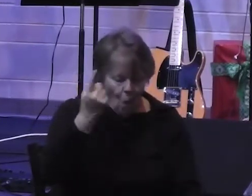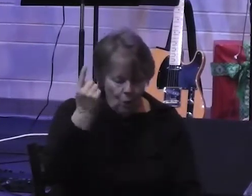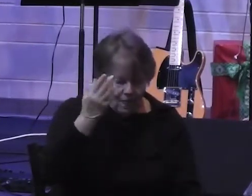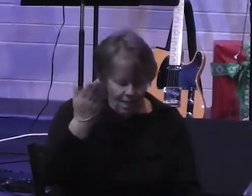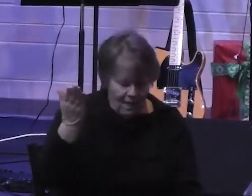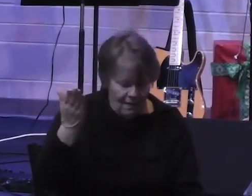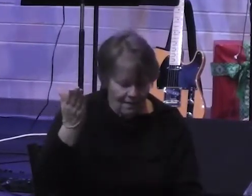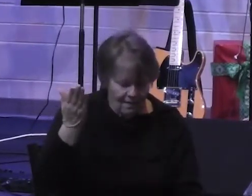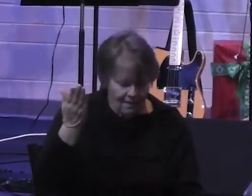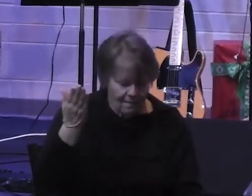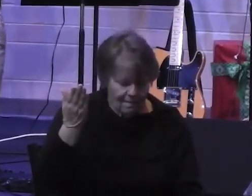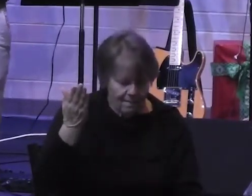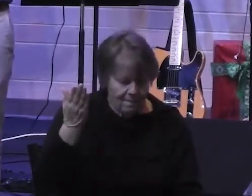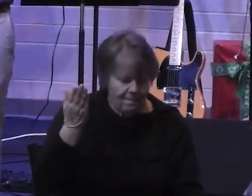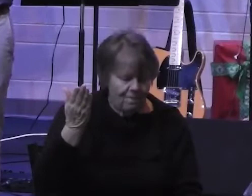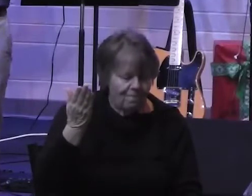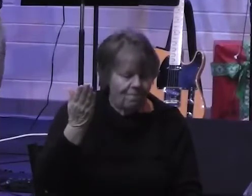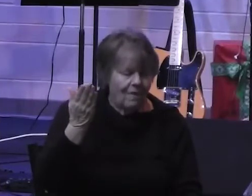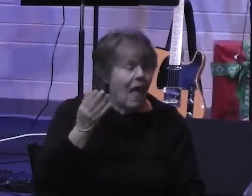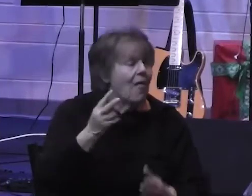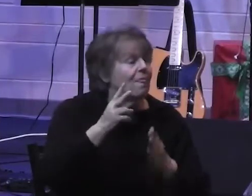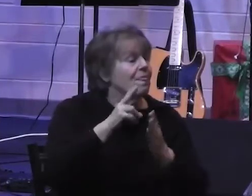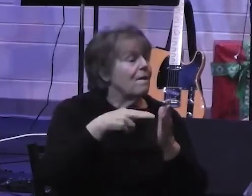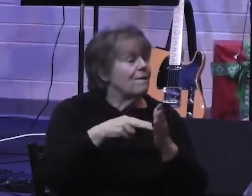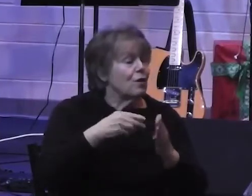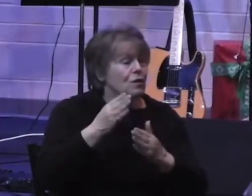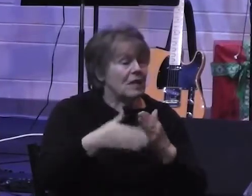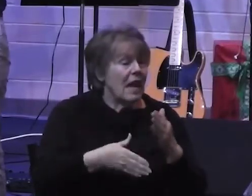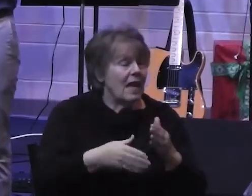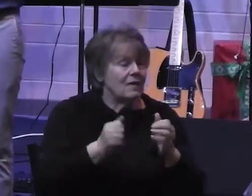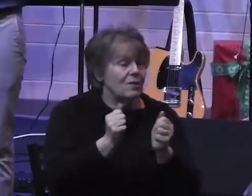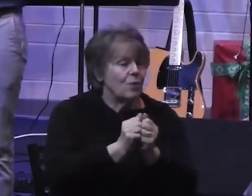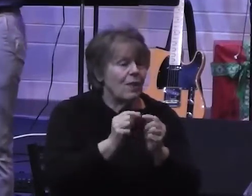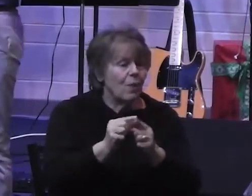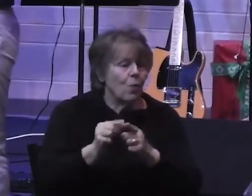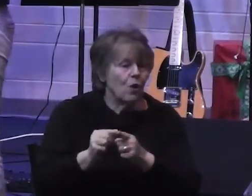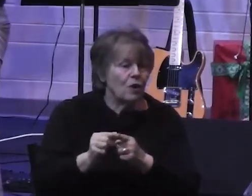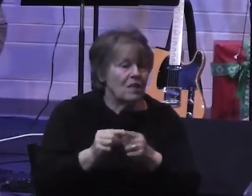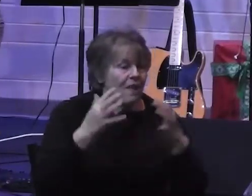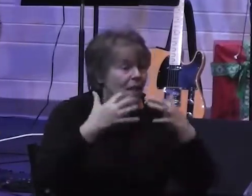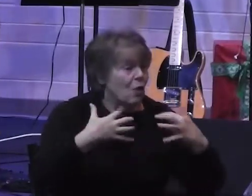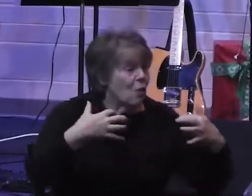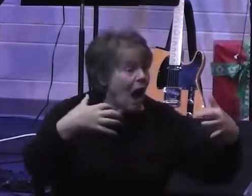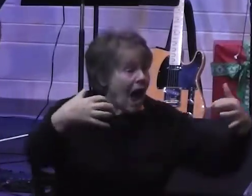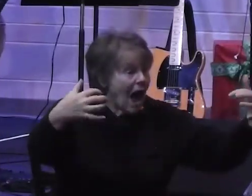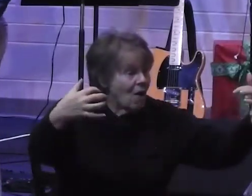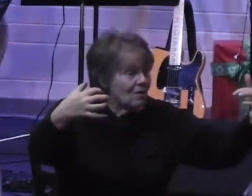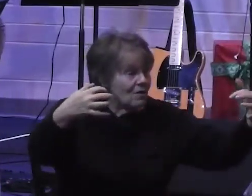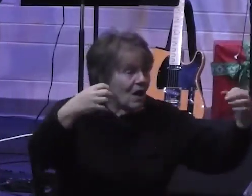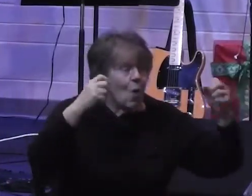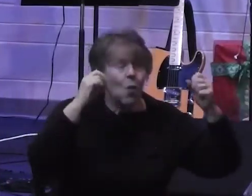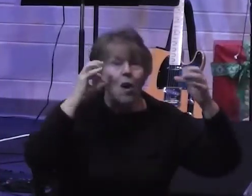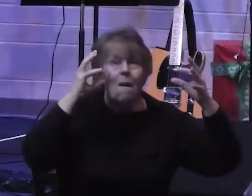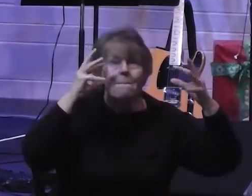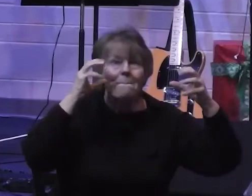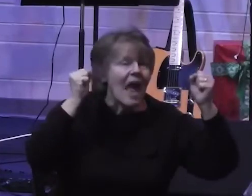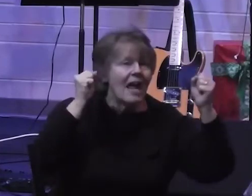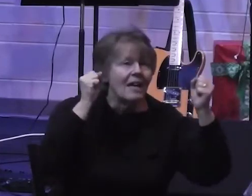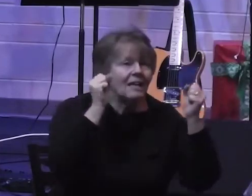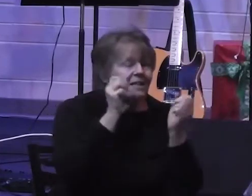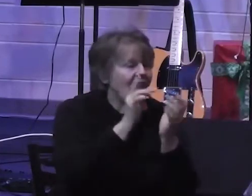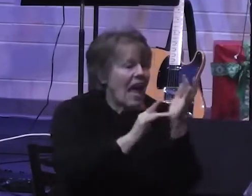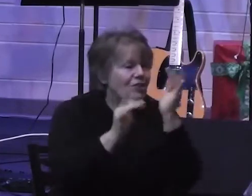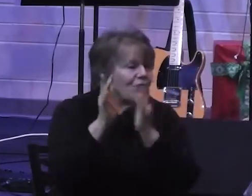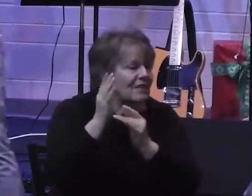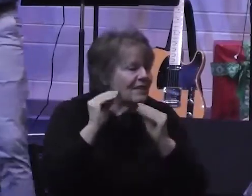verse ends, the crowds were amazed at his teaching. And it turns out that this